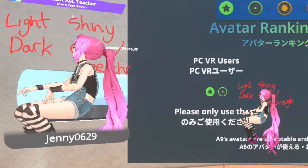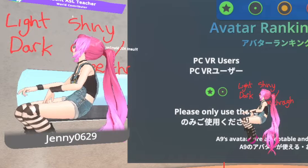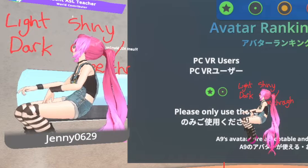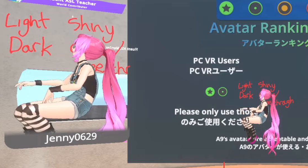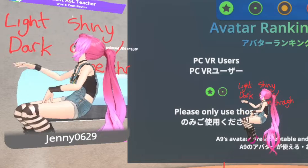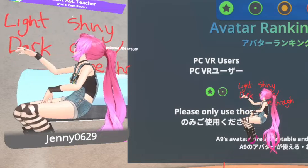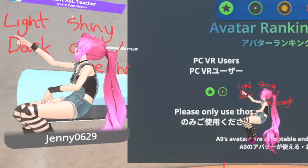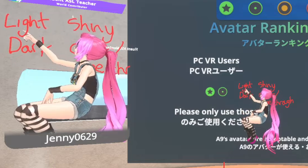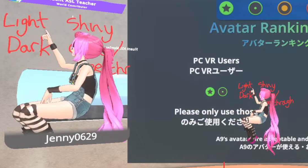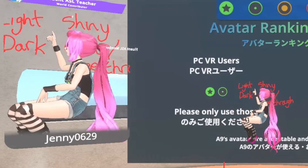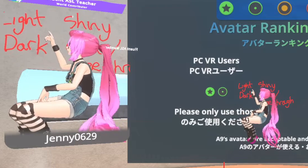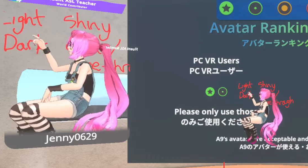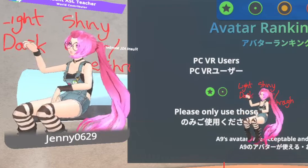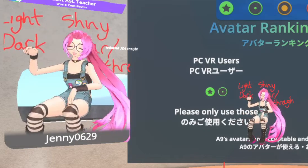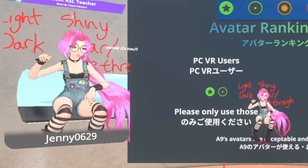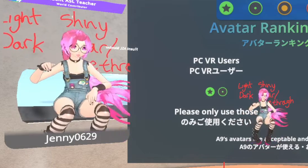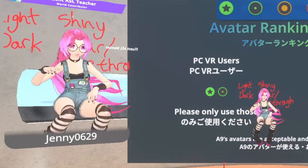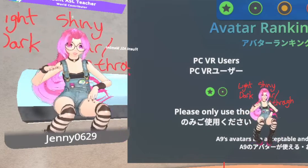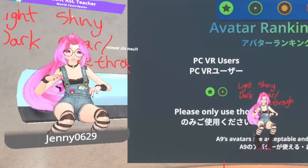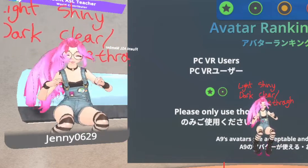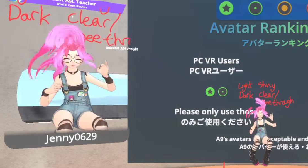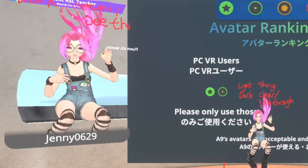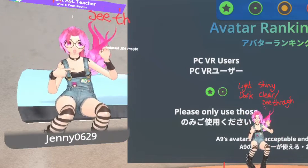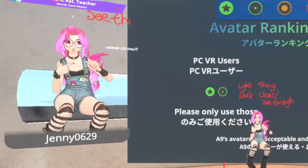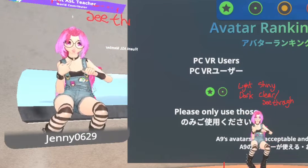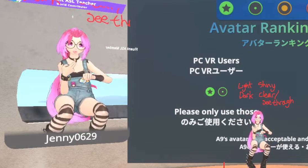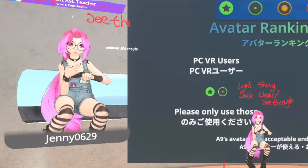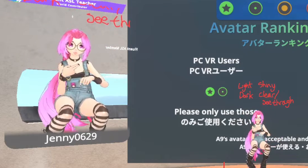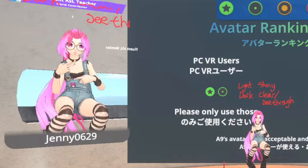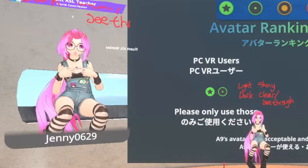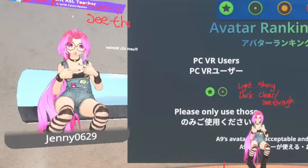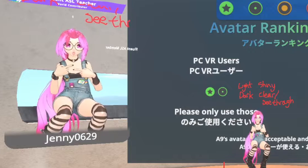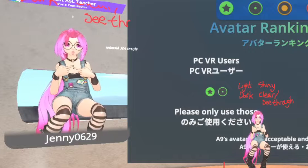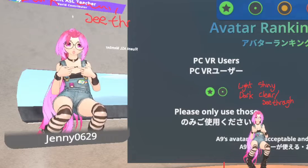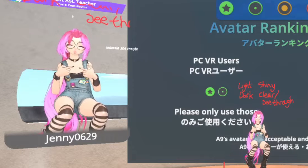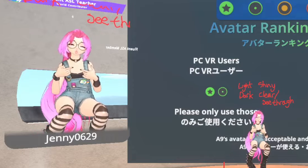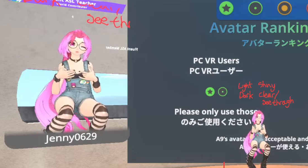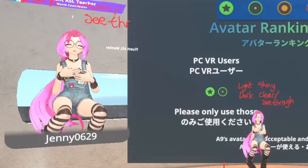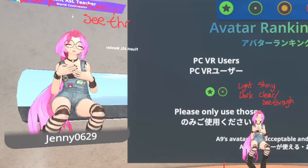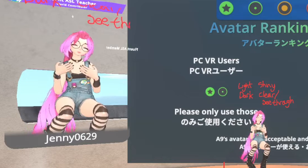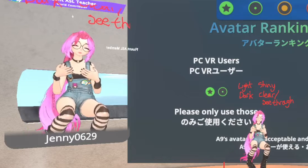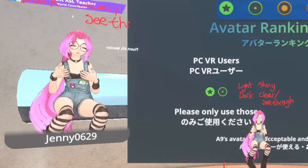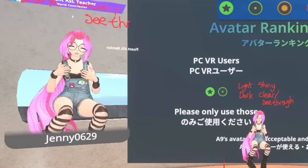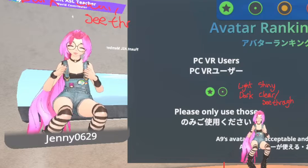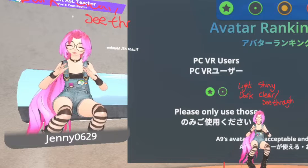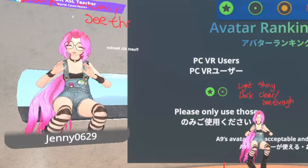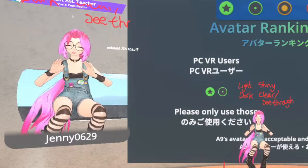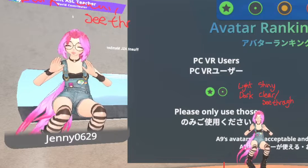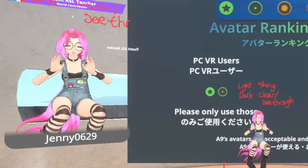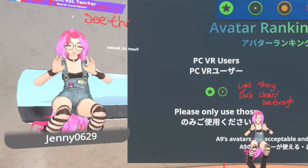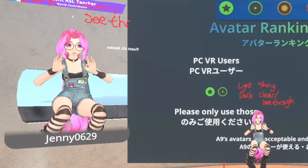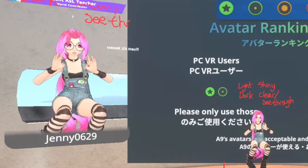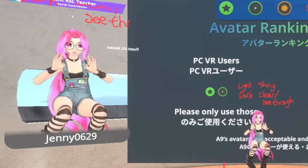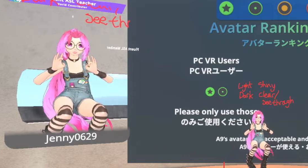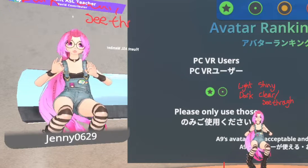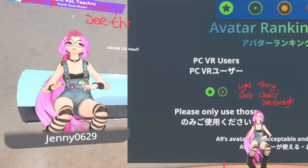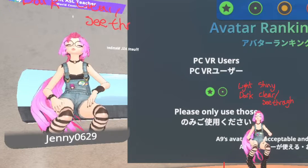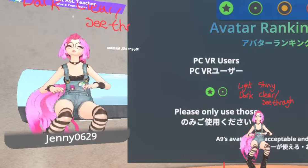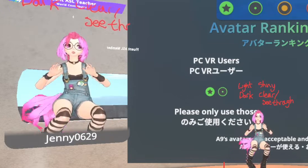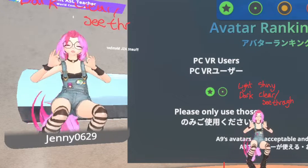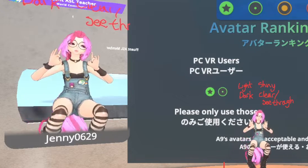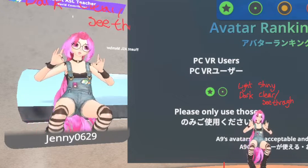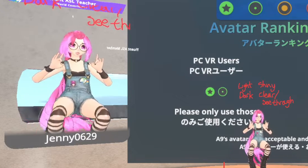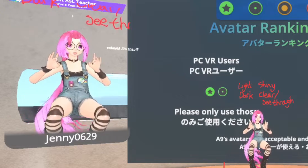trying to think of the best way to say this. Light in this context, I usually sign. There's so many different ways. I